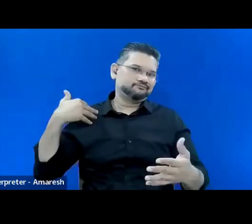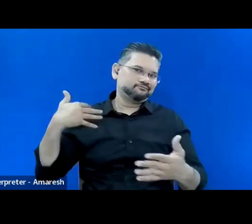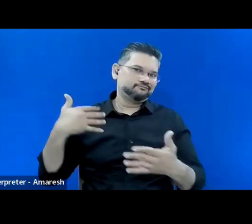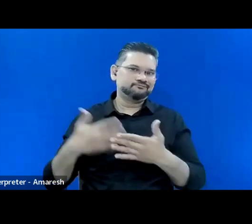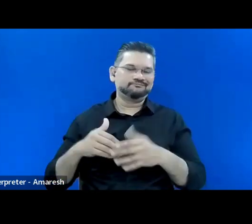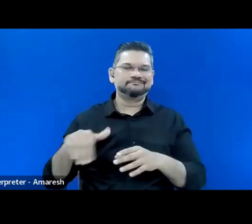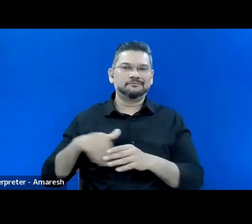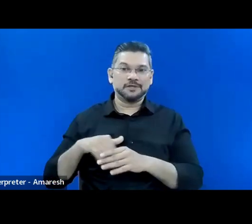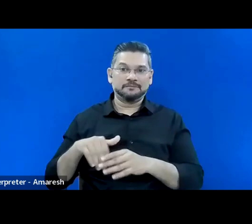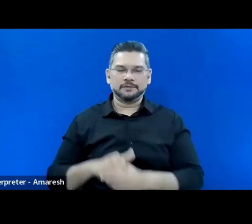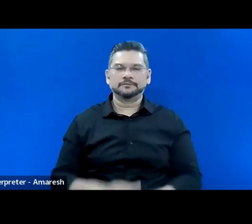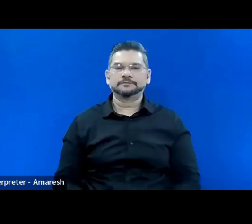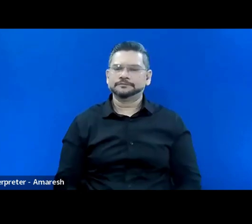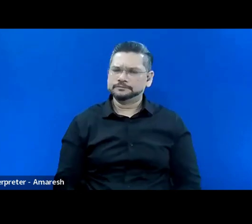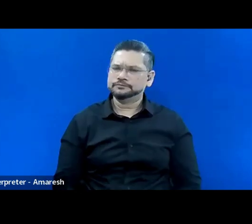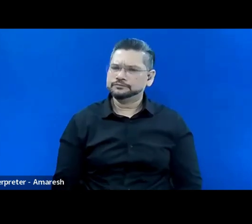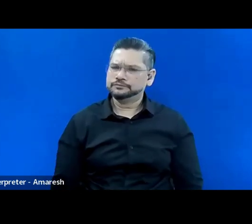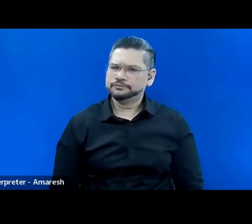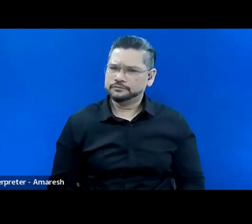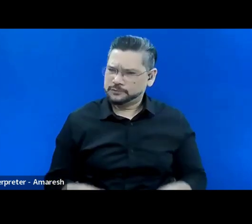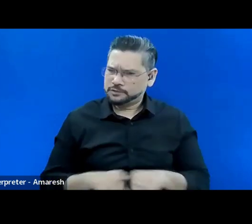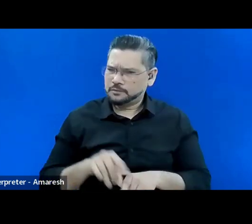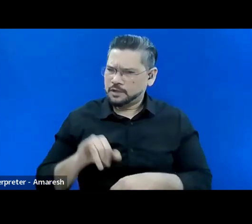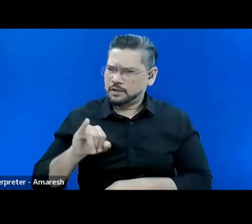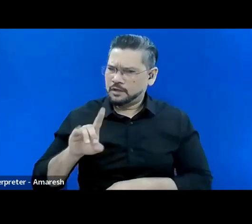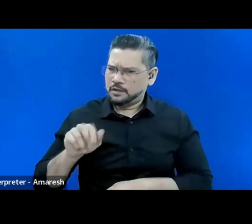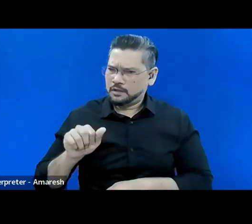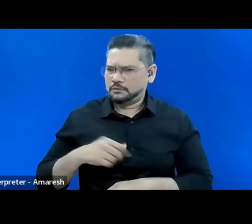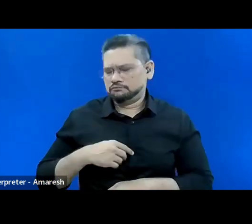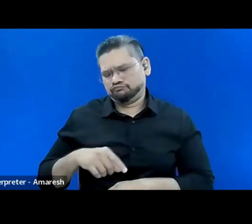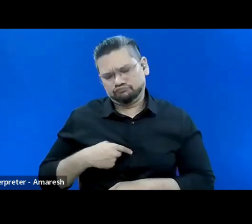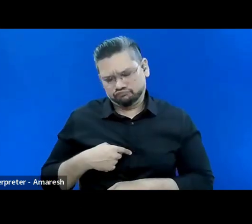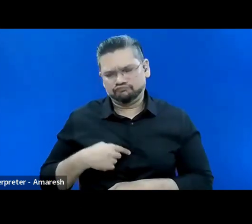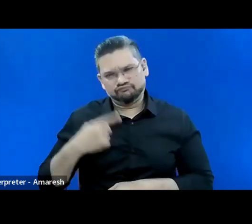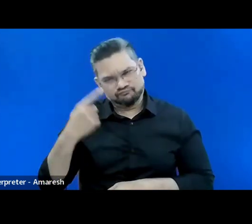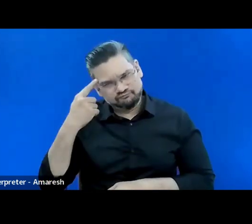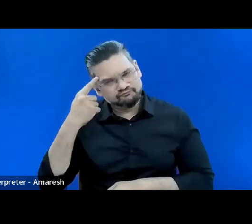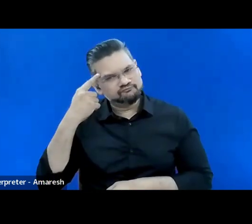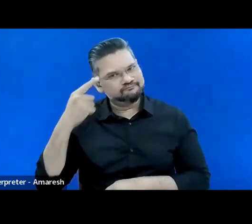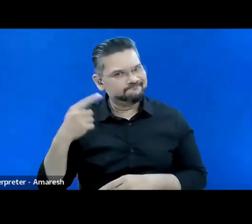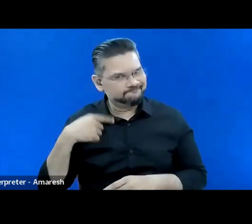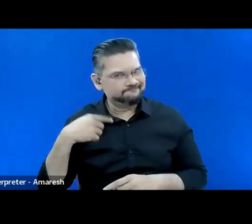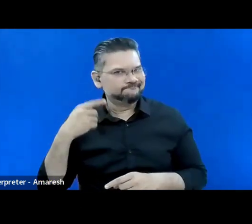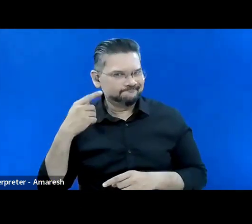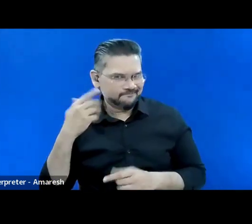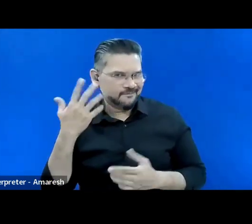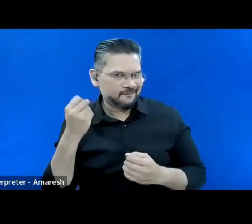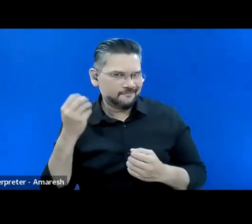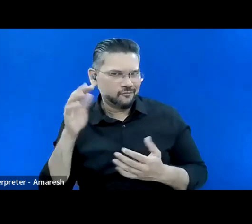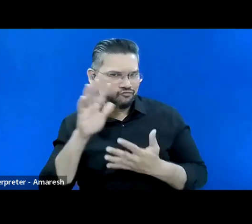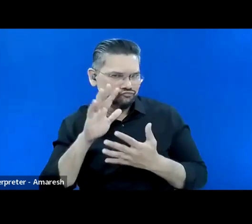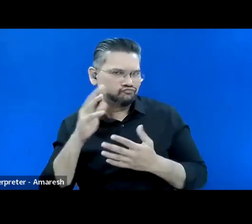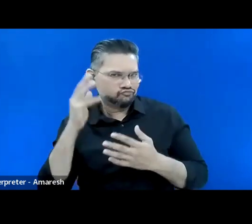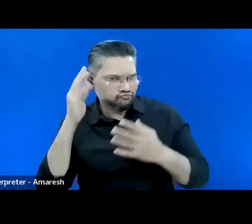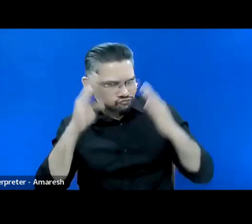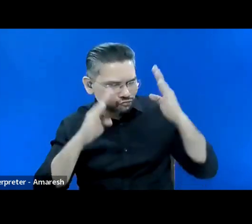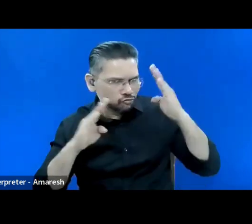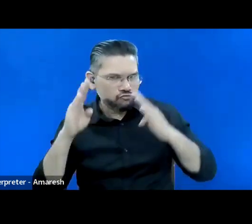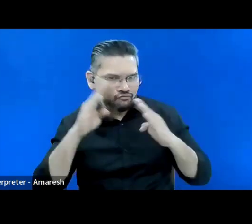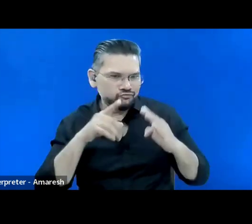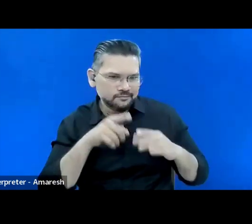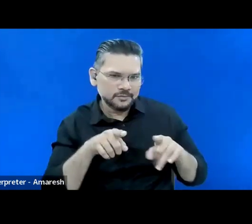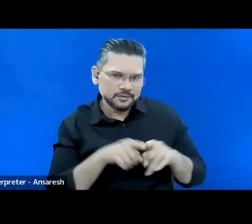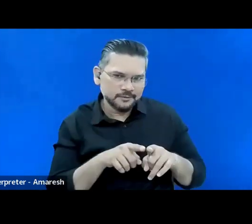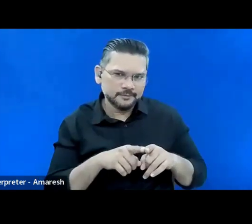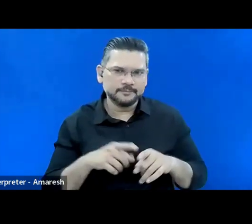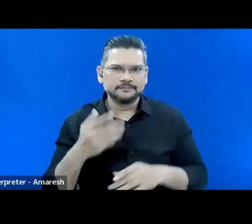very concerned for the participation of underrepresented groups of persons with disabilities, which many of you also